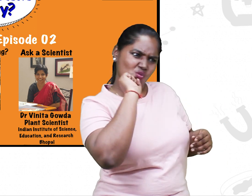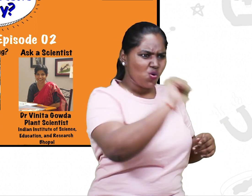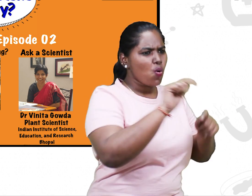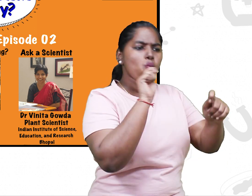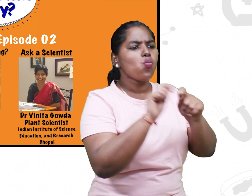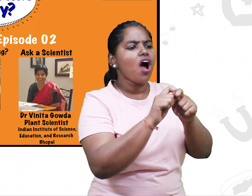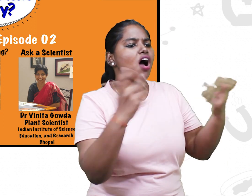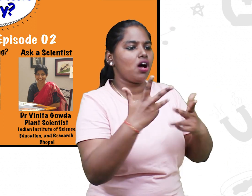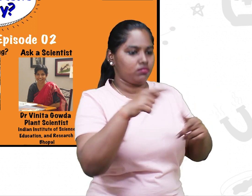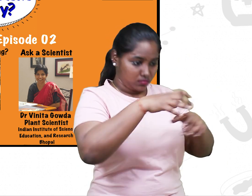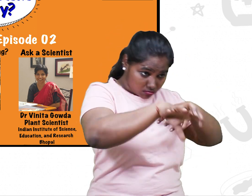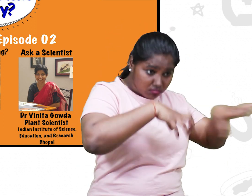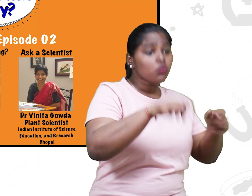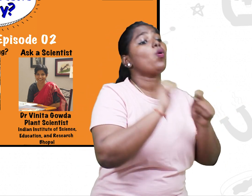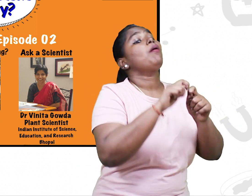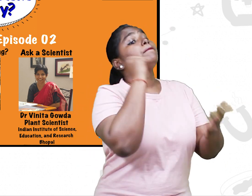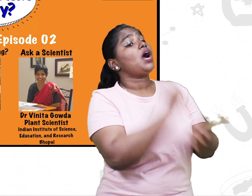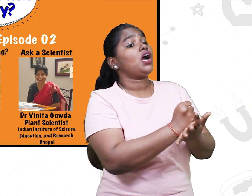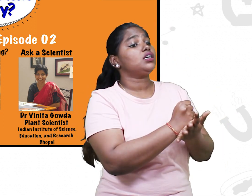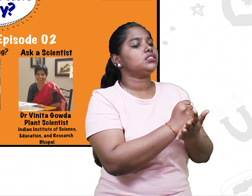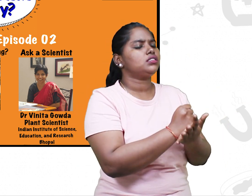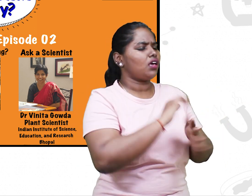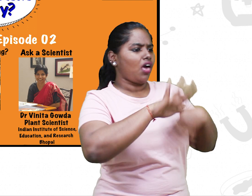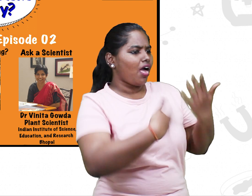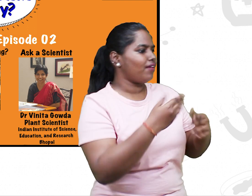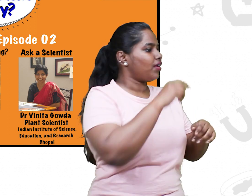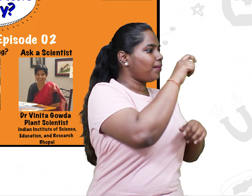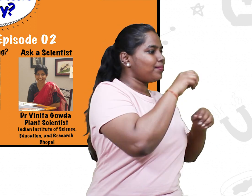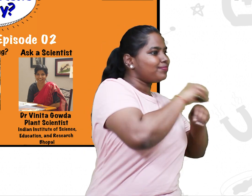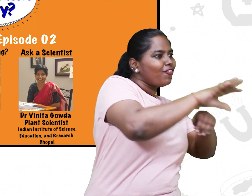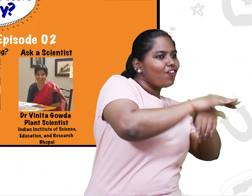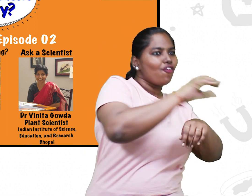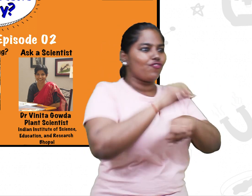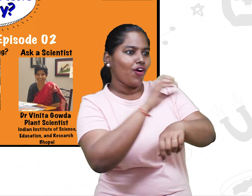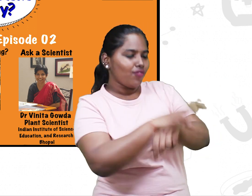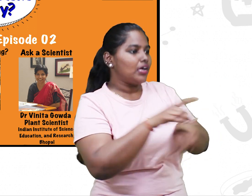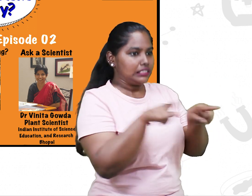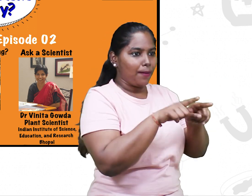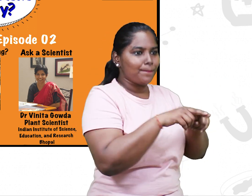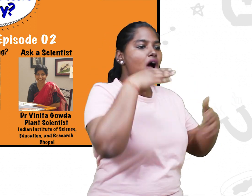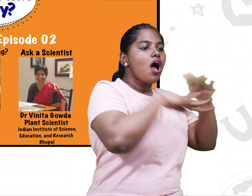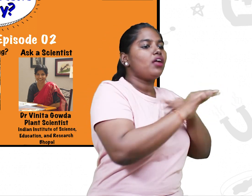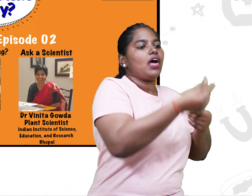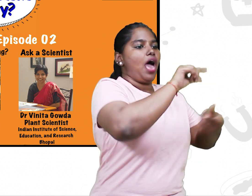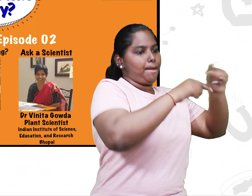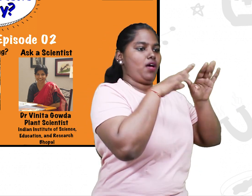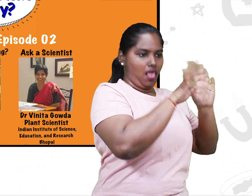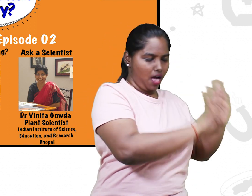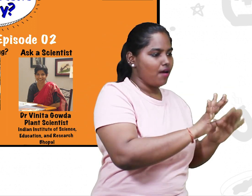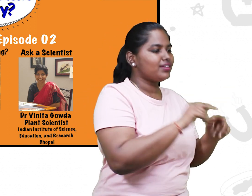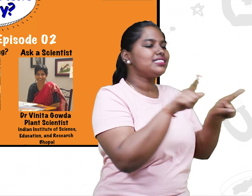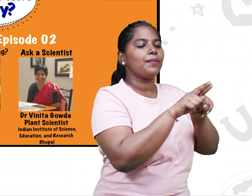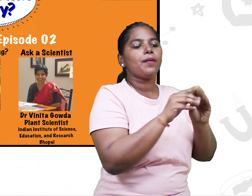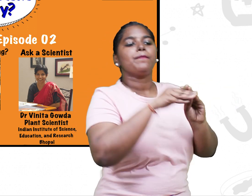cell. You need to keep dividing. Then there are different messengers, also known as chemicals,